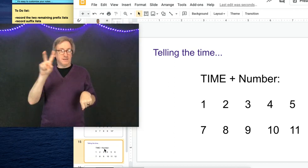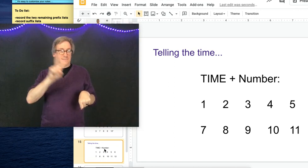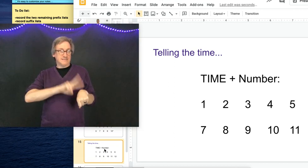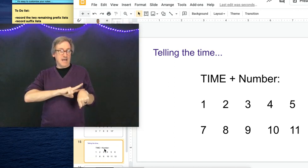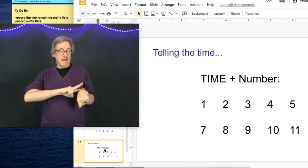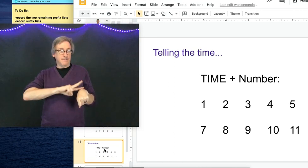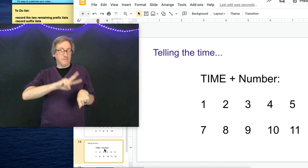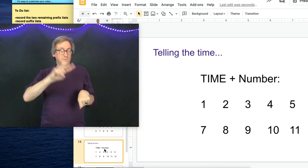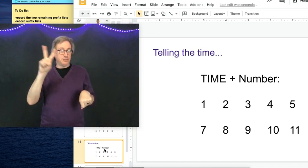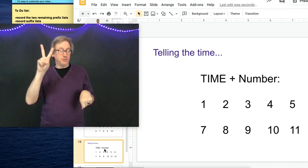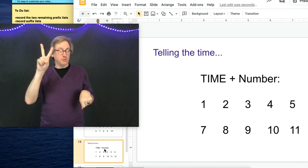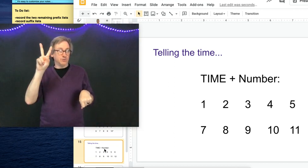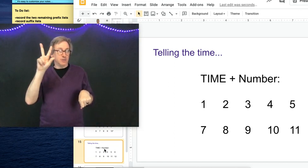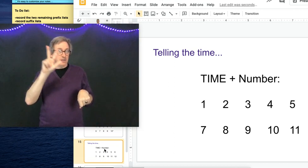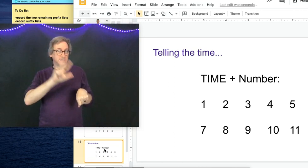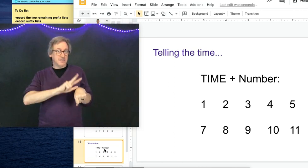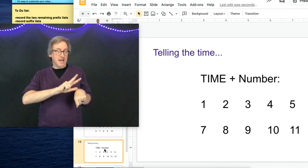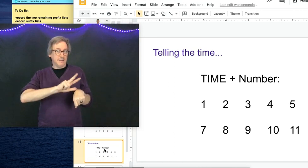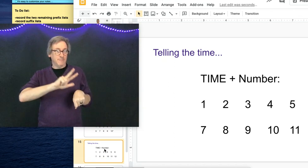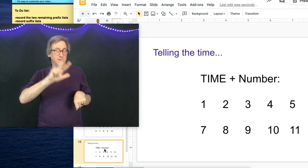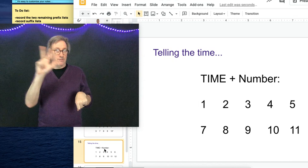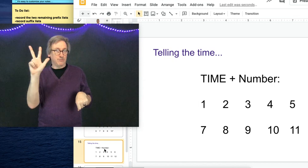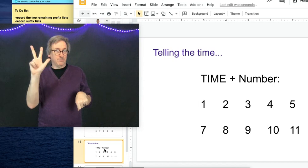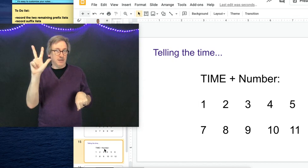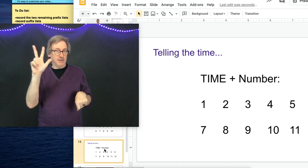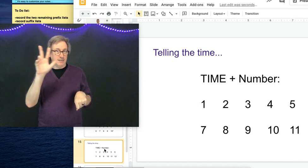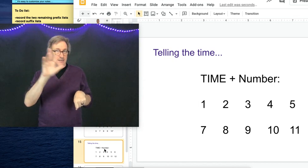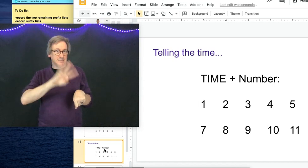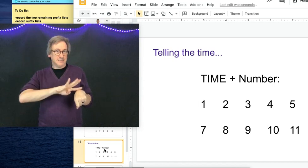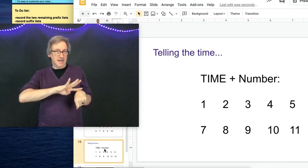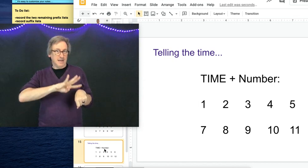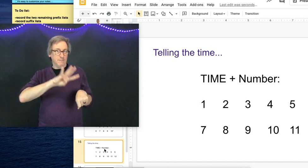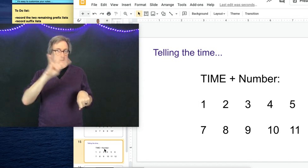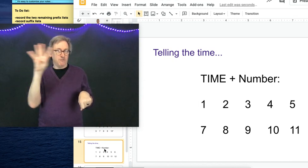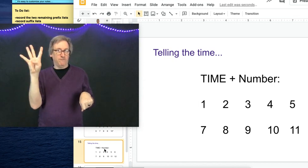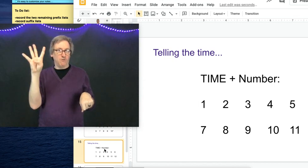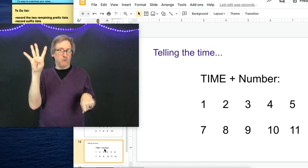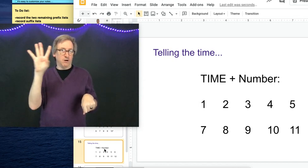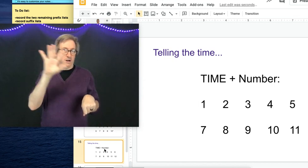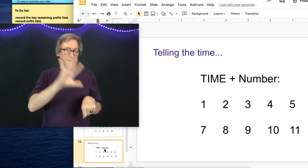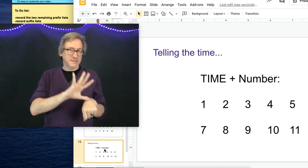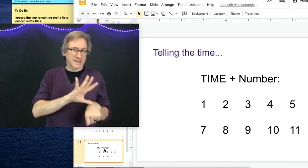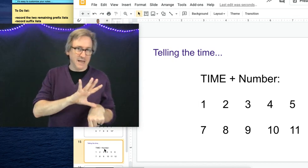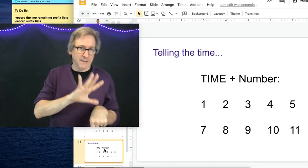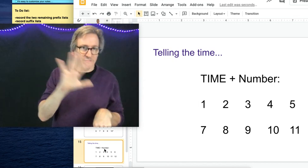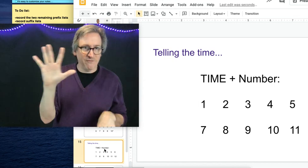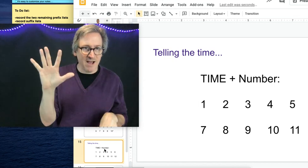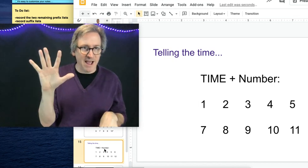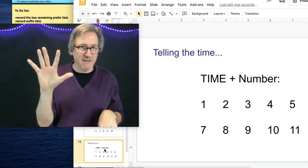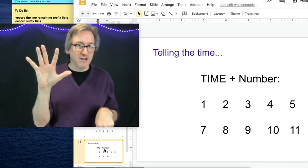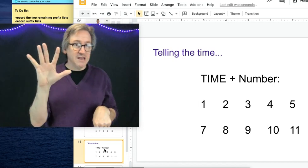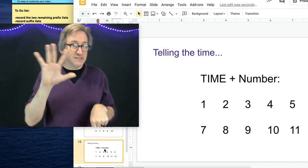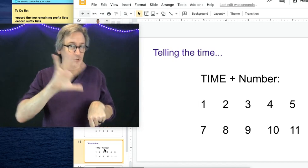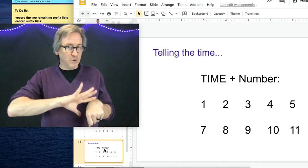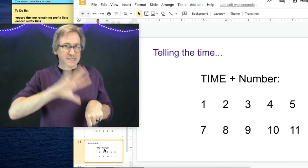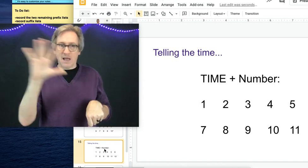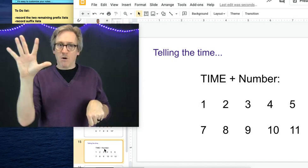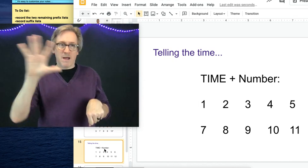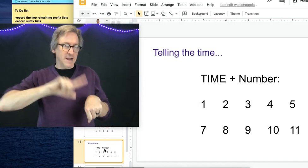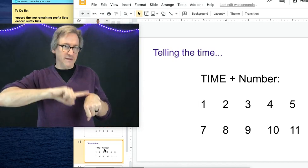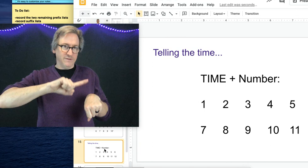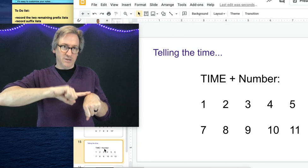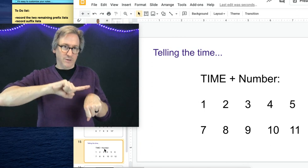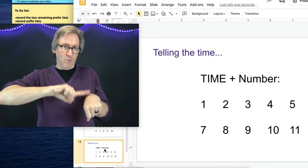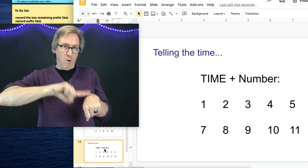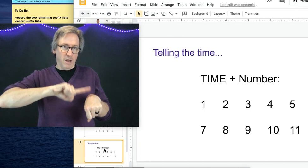1, time 2, time 3, time 4, time 5. So notice how